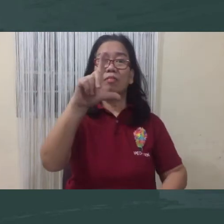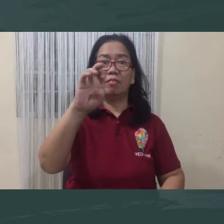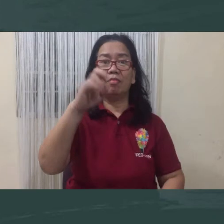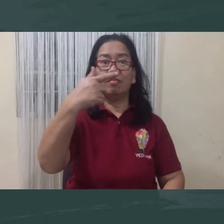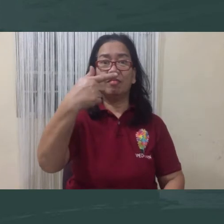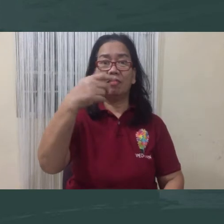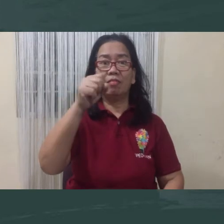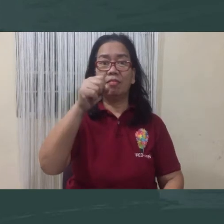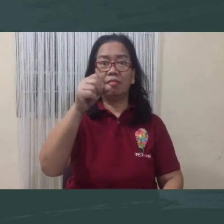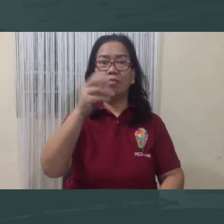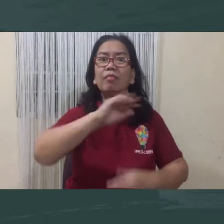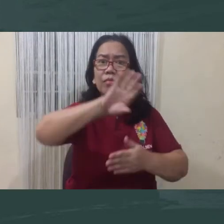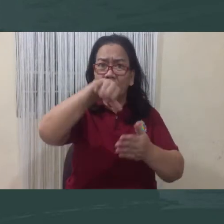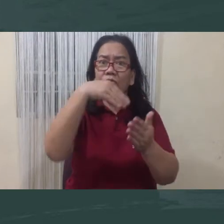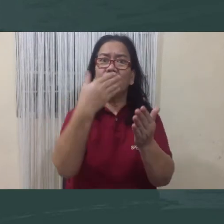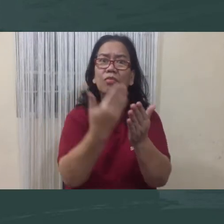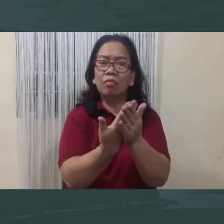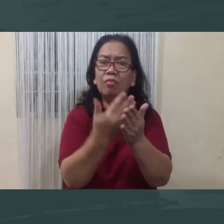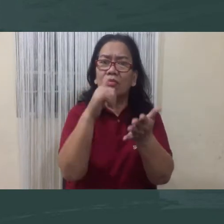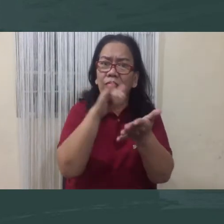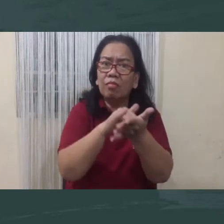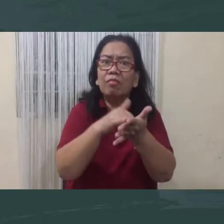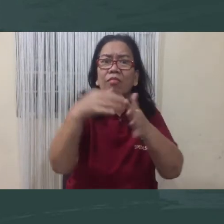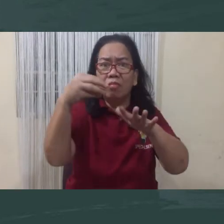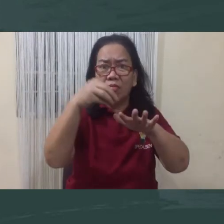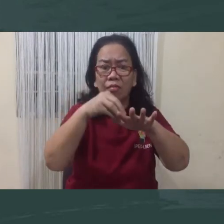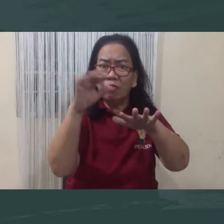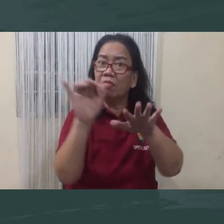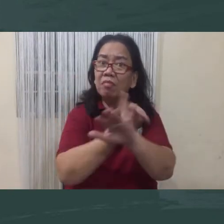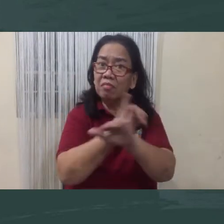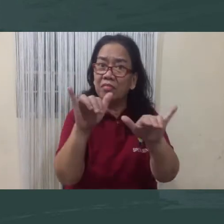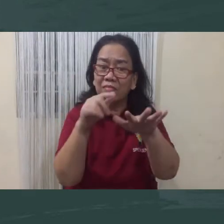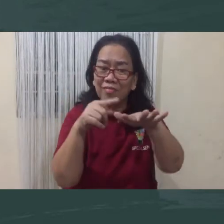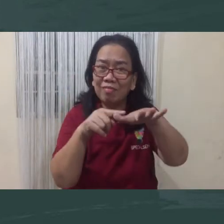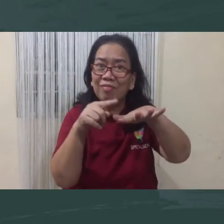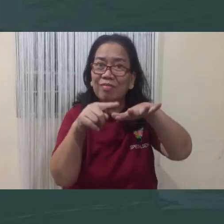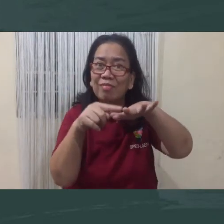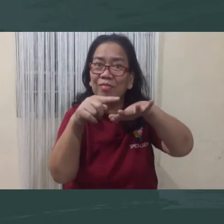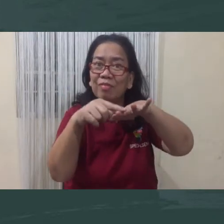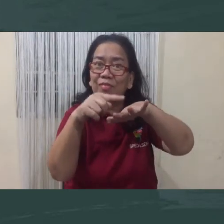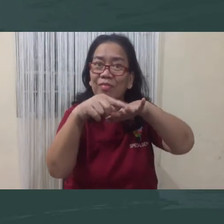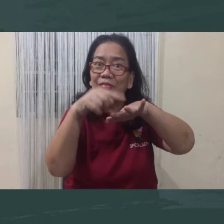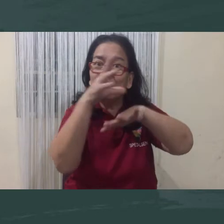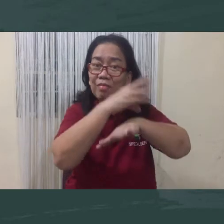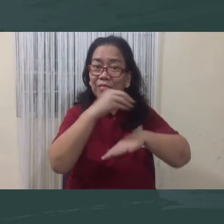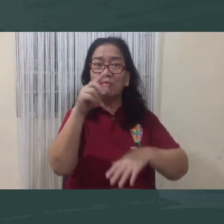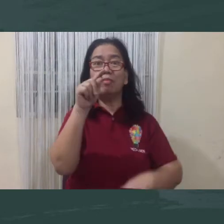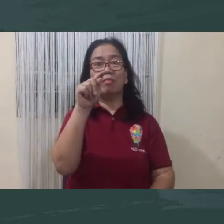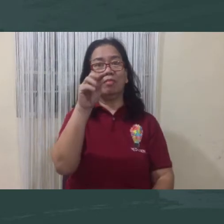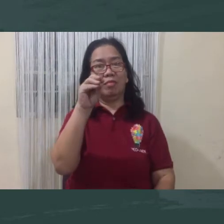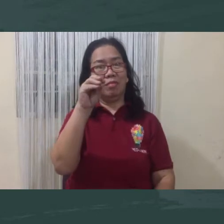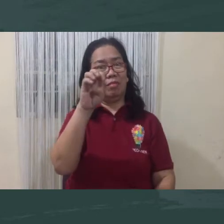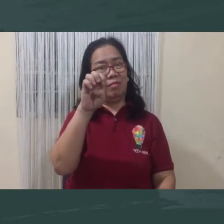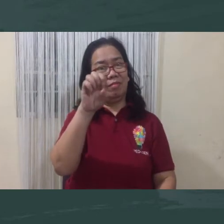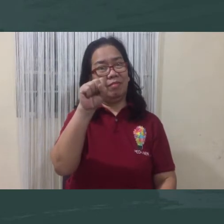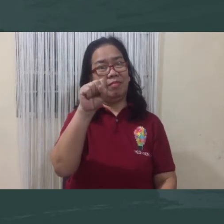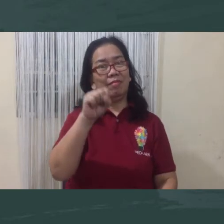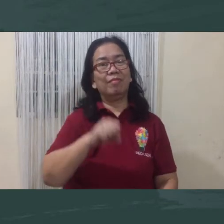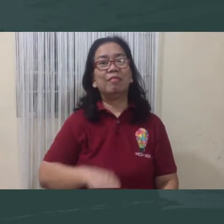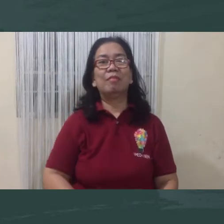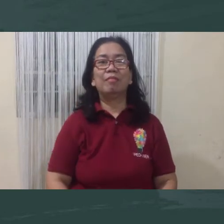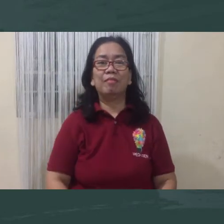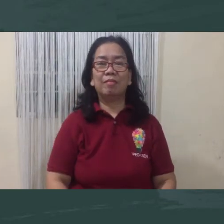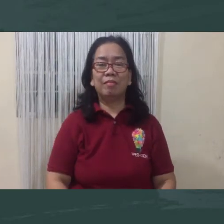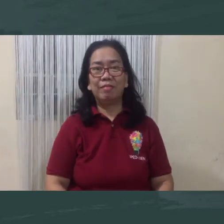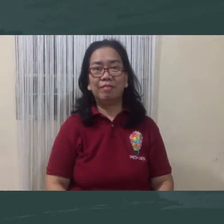and all of their attachments, which are our fingers and toes.